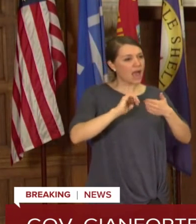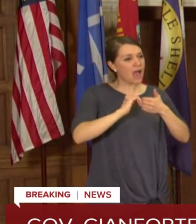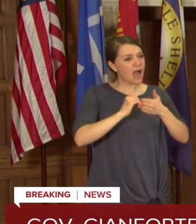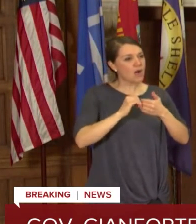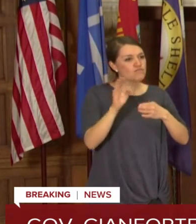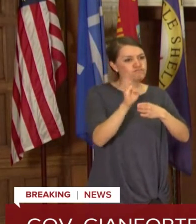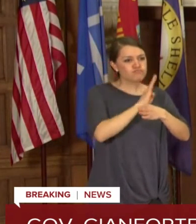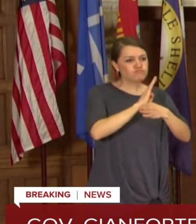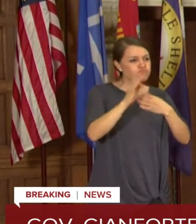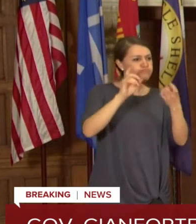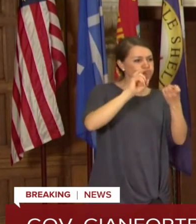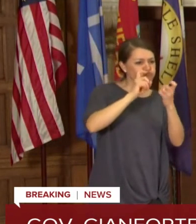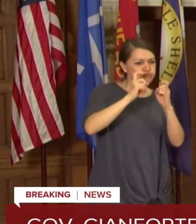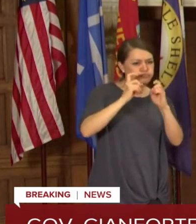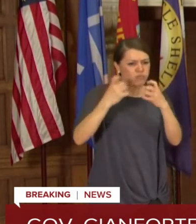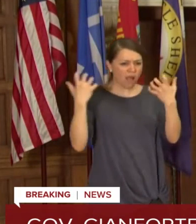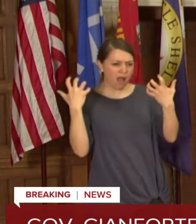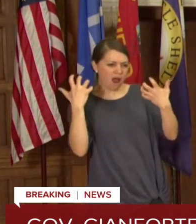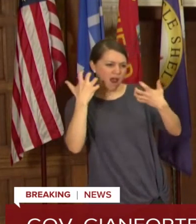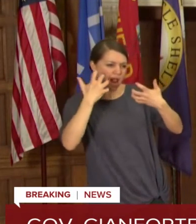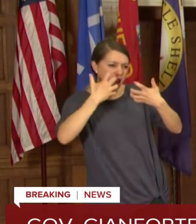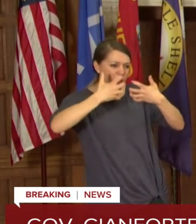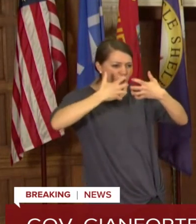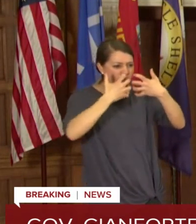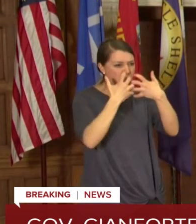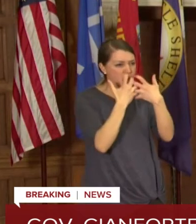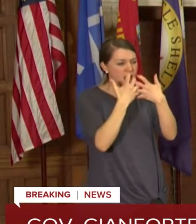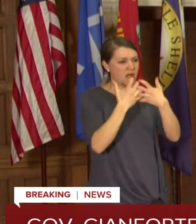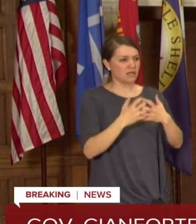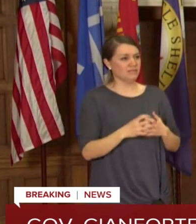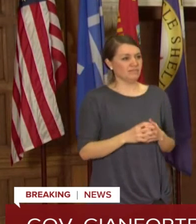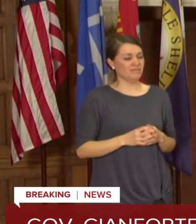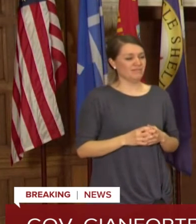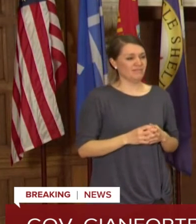adapt and come to the rescue in a lot of cases.